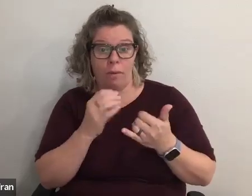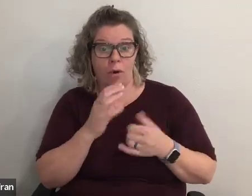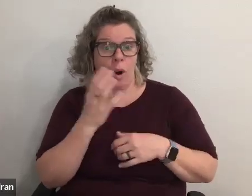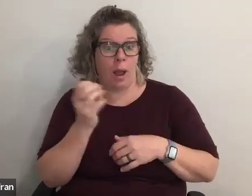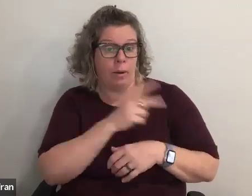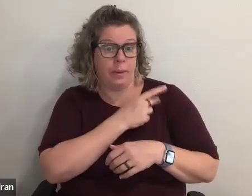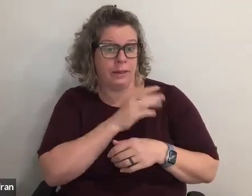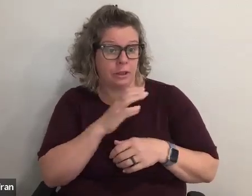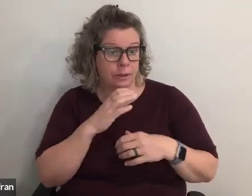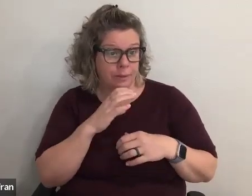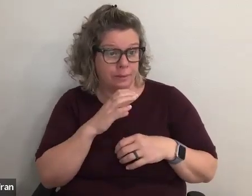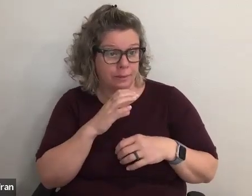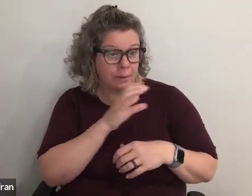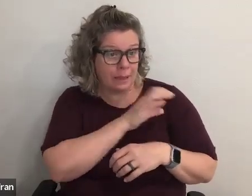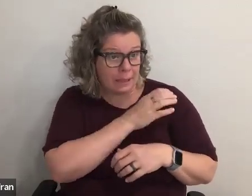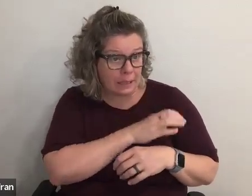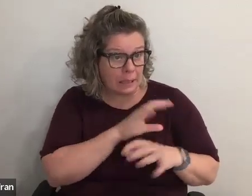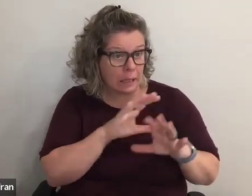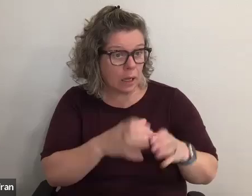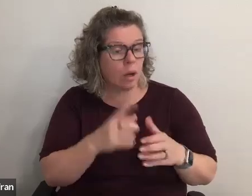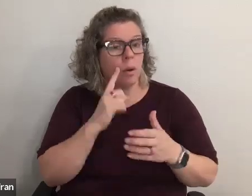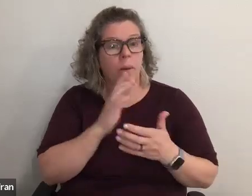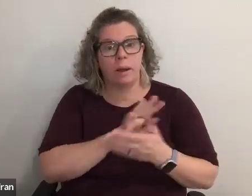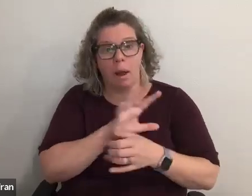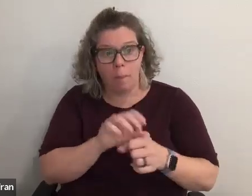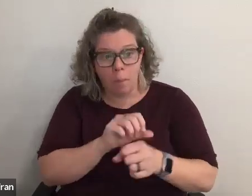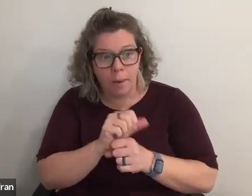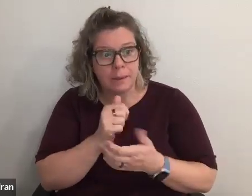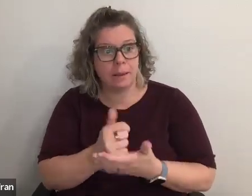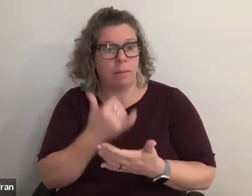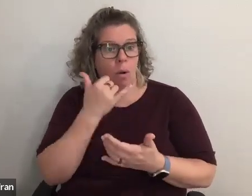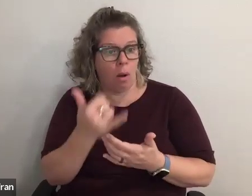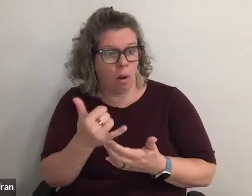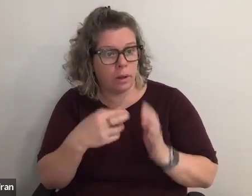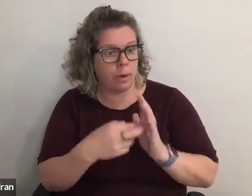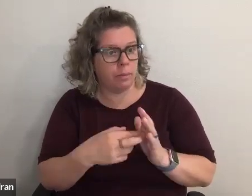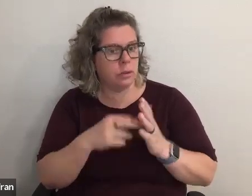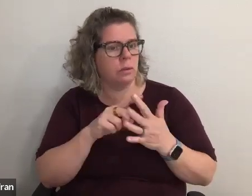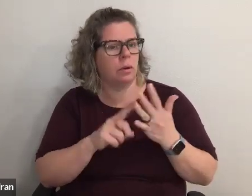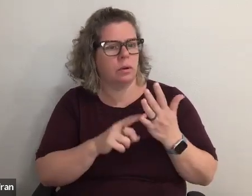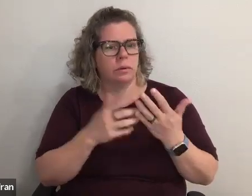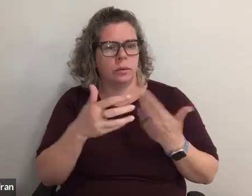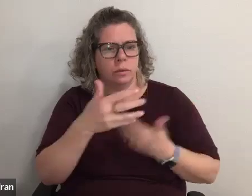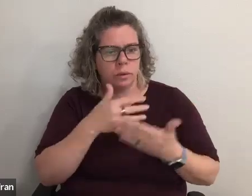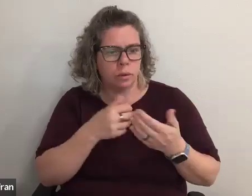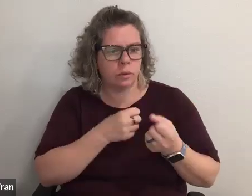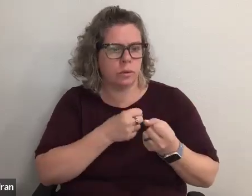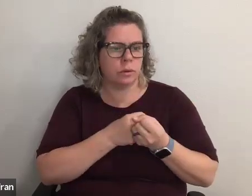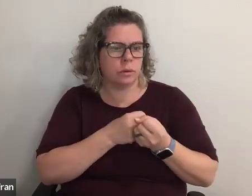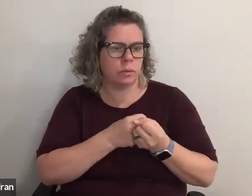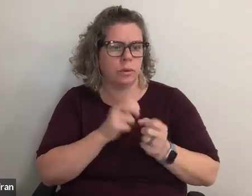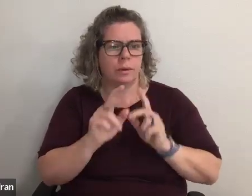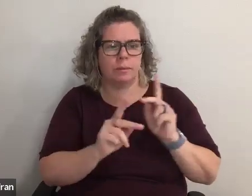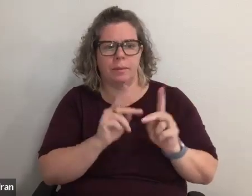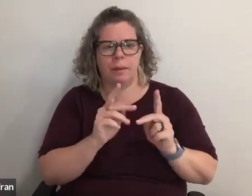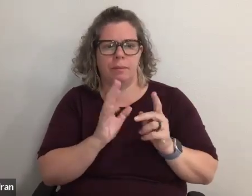We can help folks get reconnected. We can help people get connected to some of the social supports. We can help people get